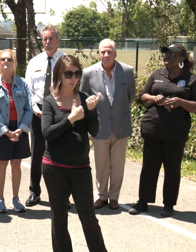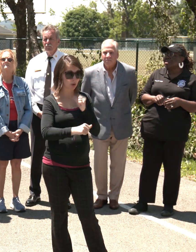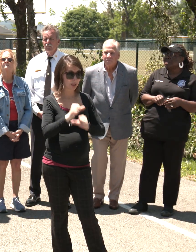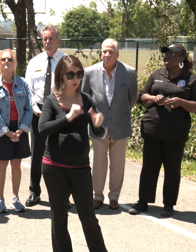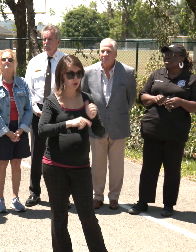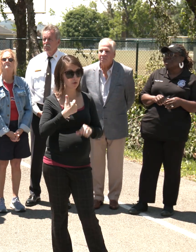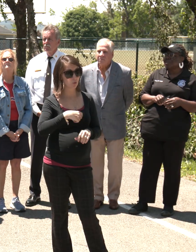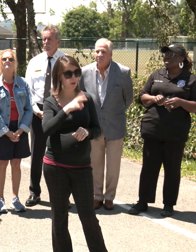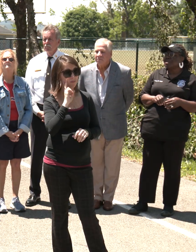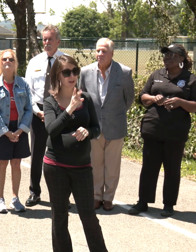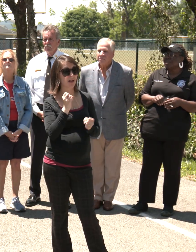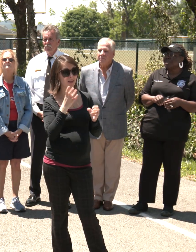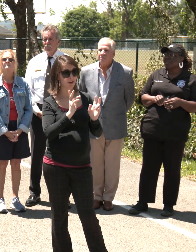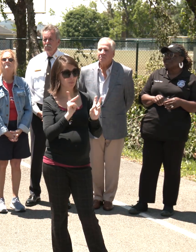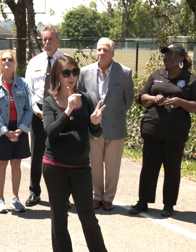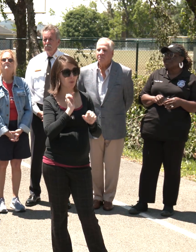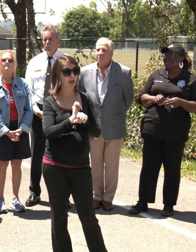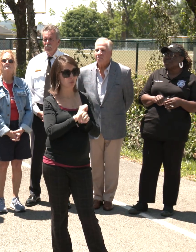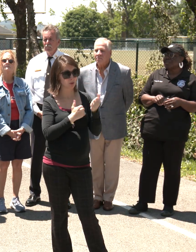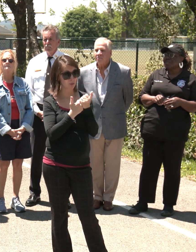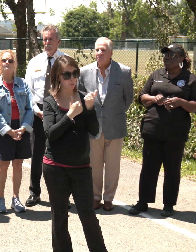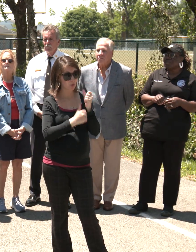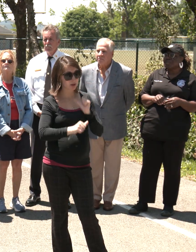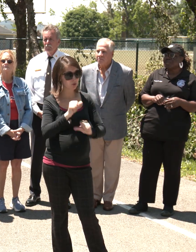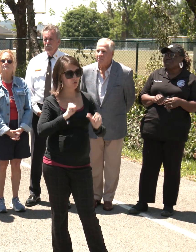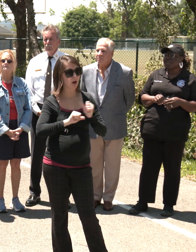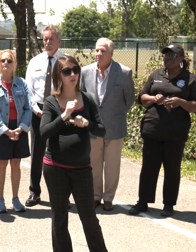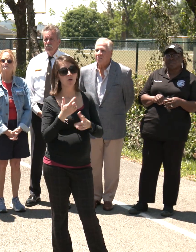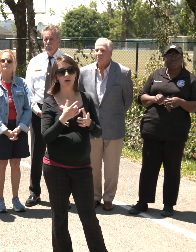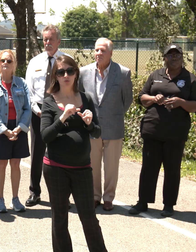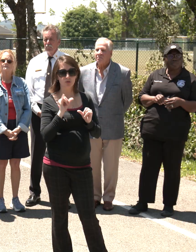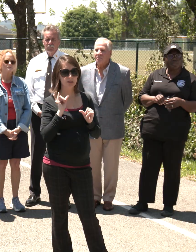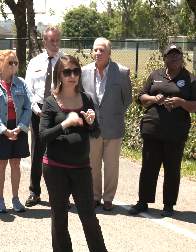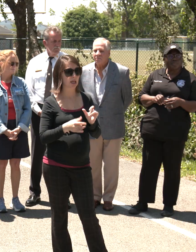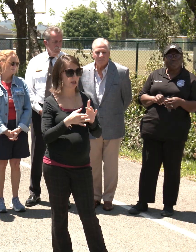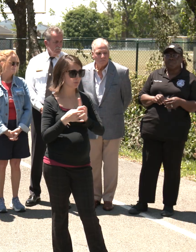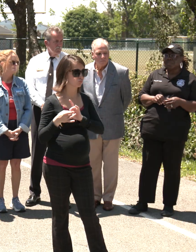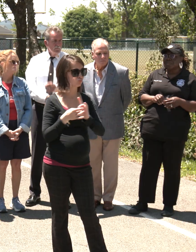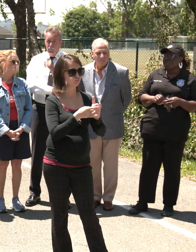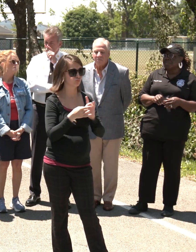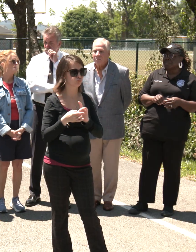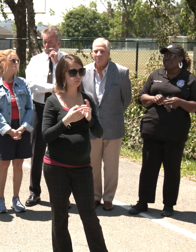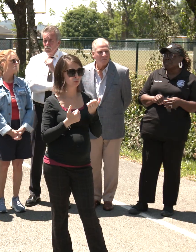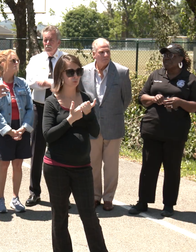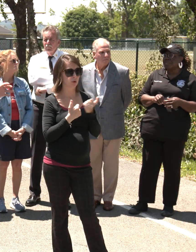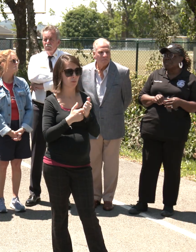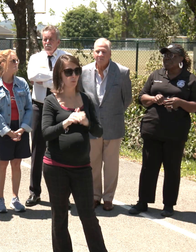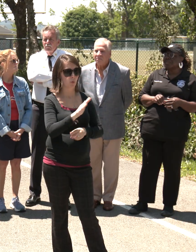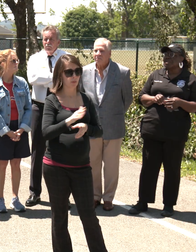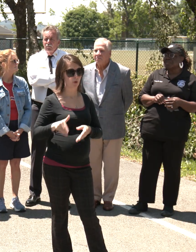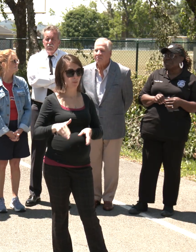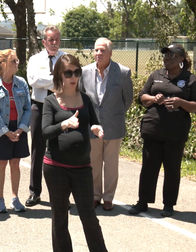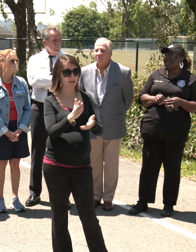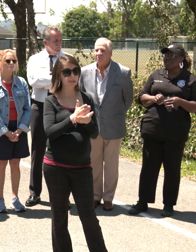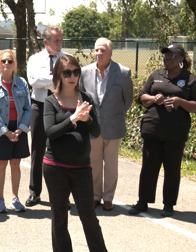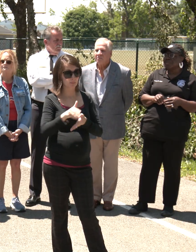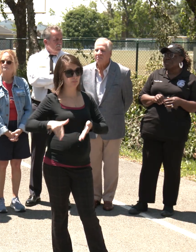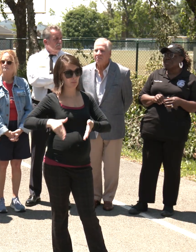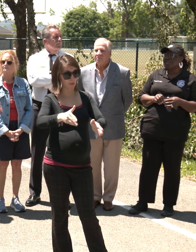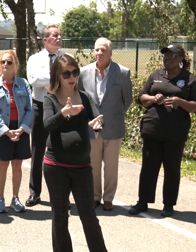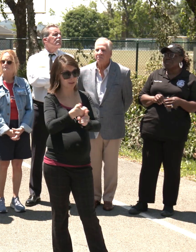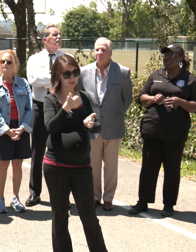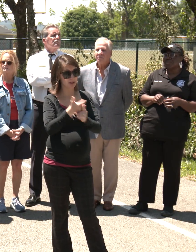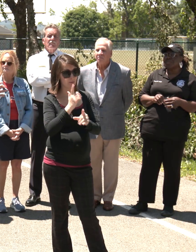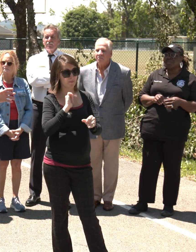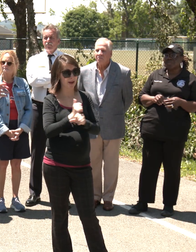looking out for each other and staying intact within their block. If blocks have been hit in a very